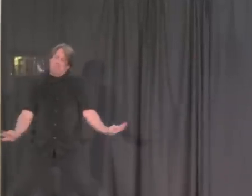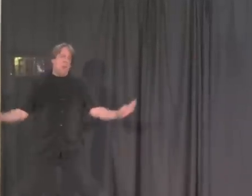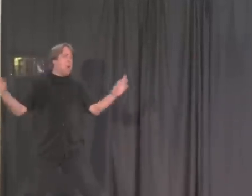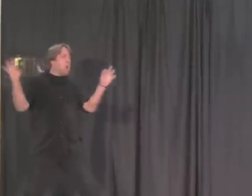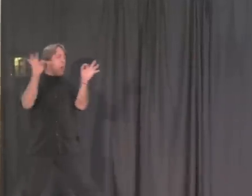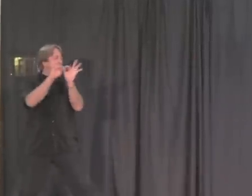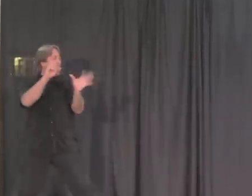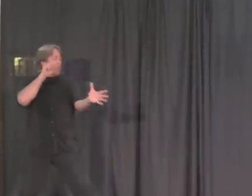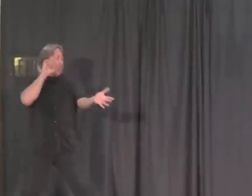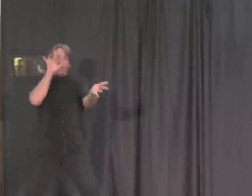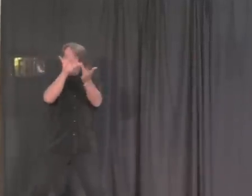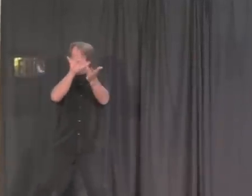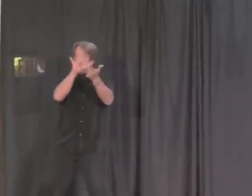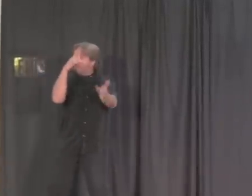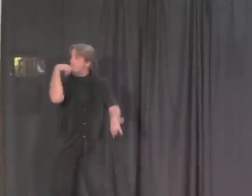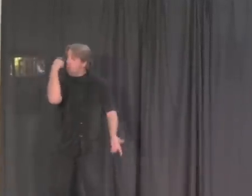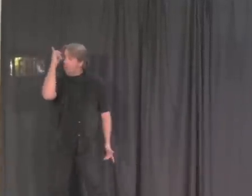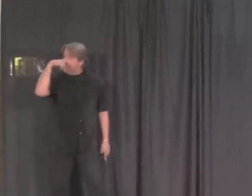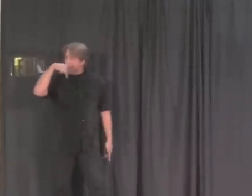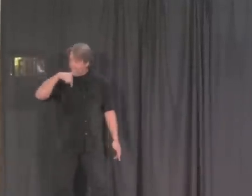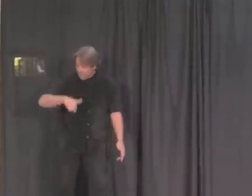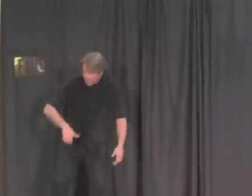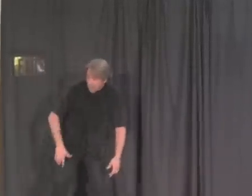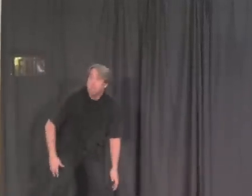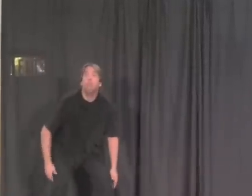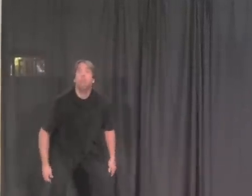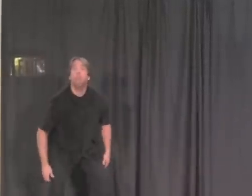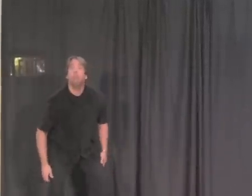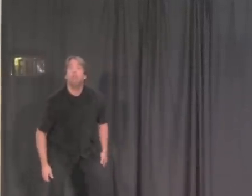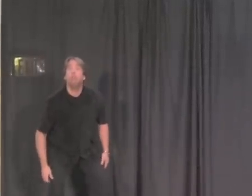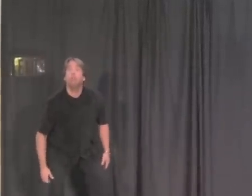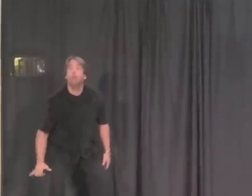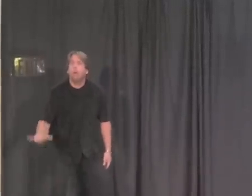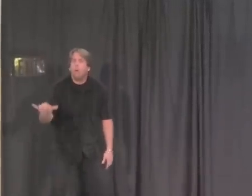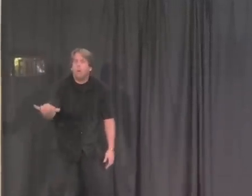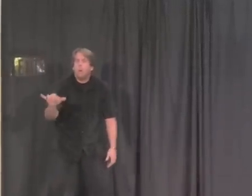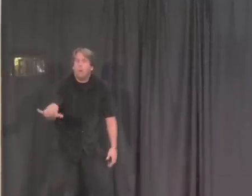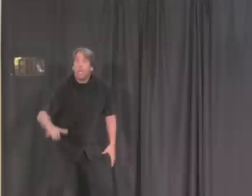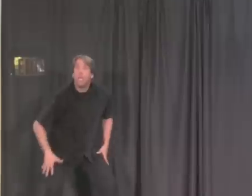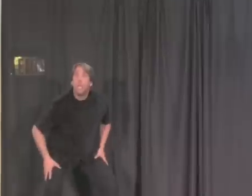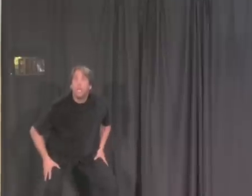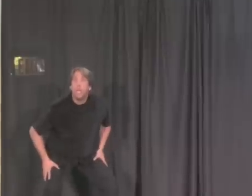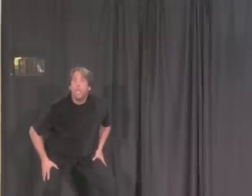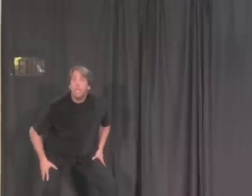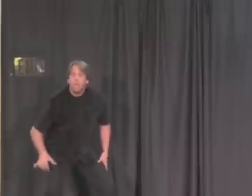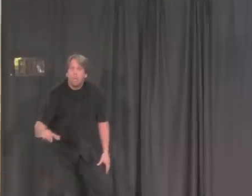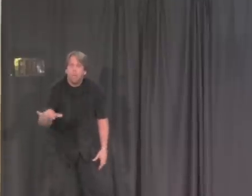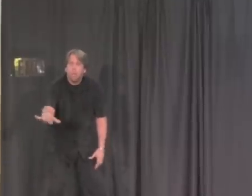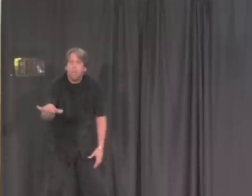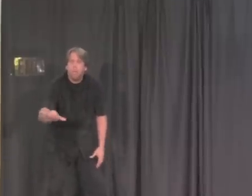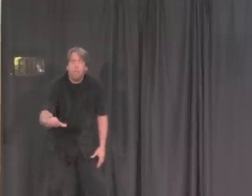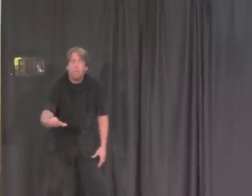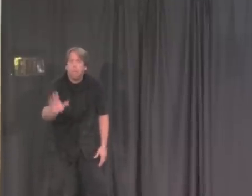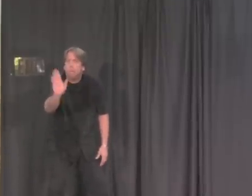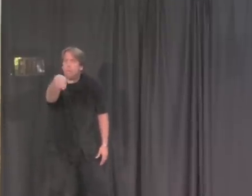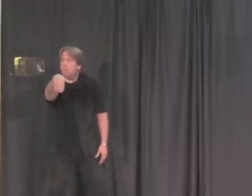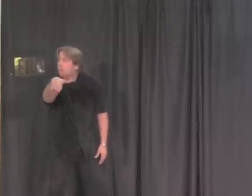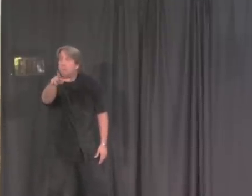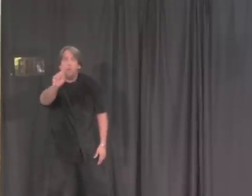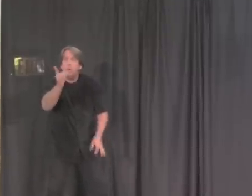In deaf culture, it is crucial to maintain eye contact. It looks like this. You won't say. You won't say.